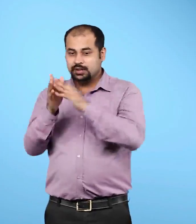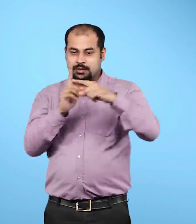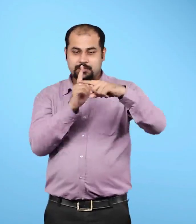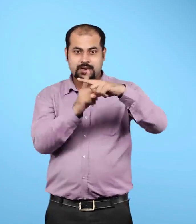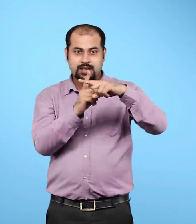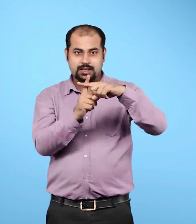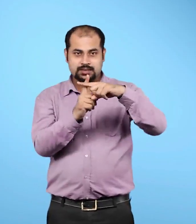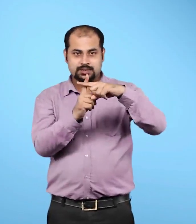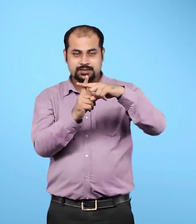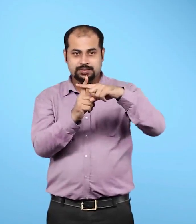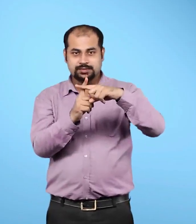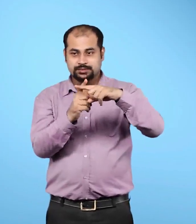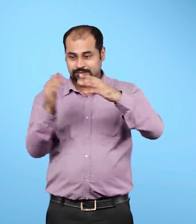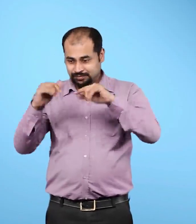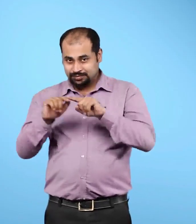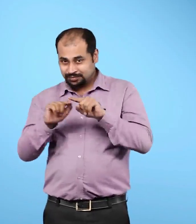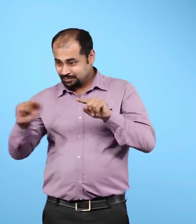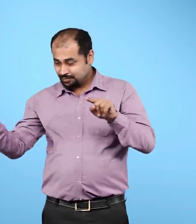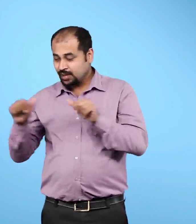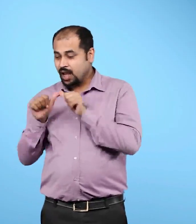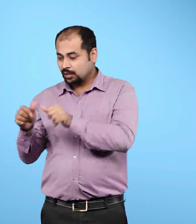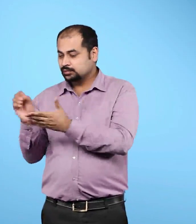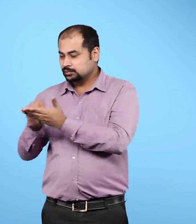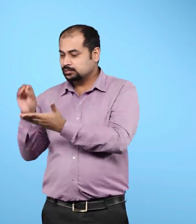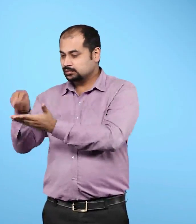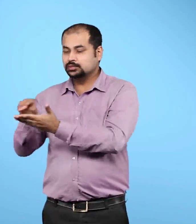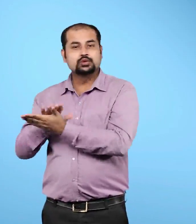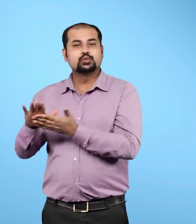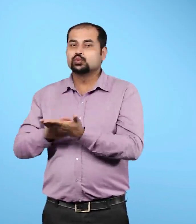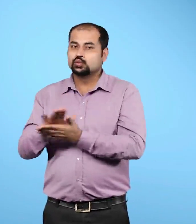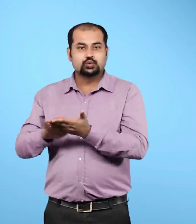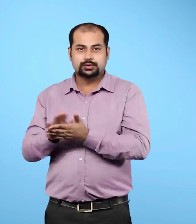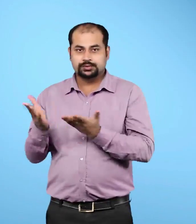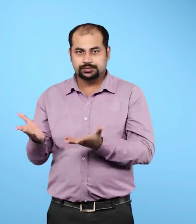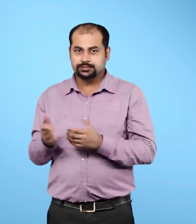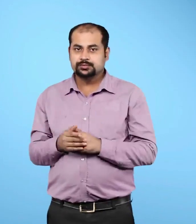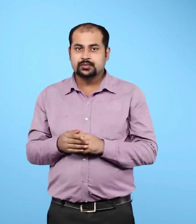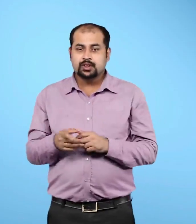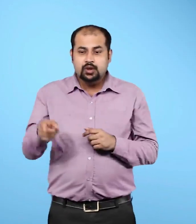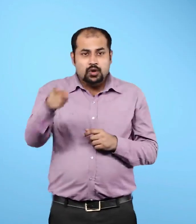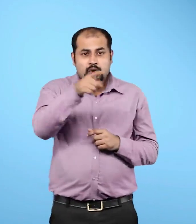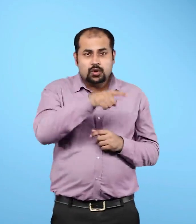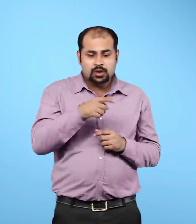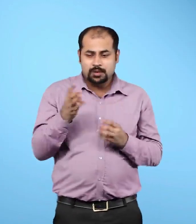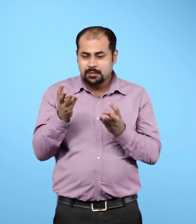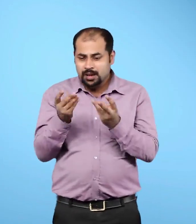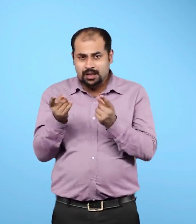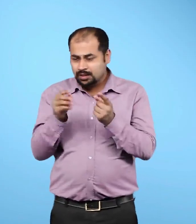is plus sign in front of 1. Row 3 has empty space in both columns for